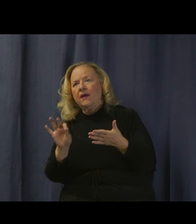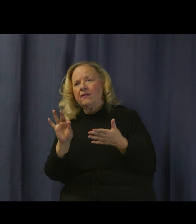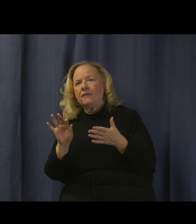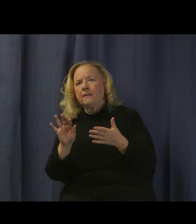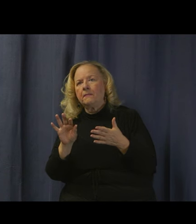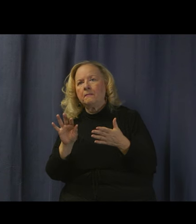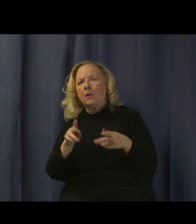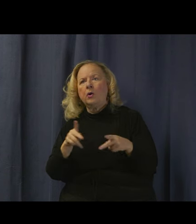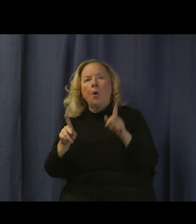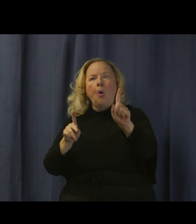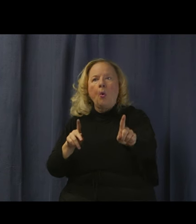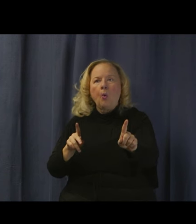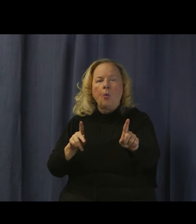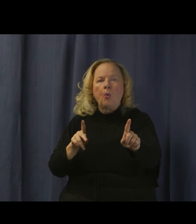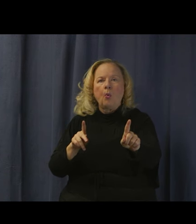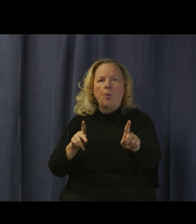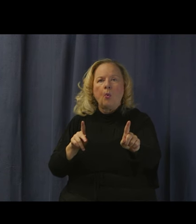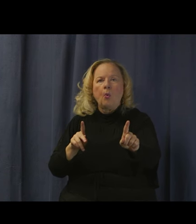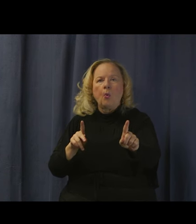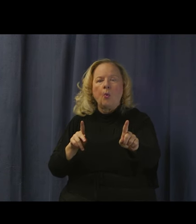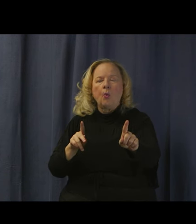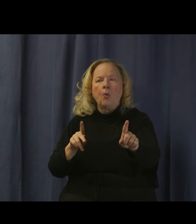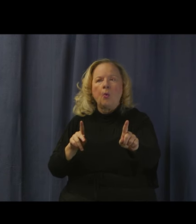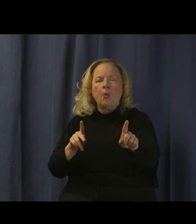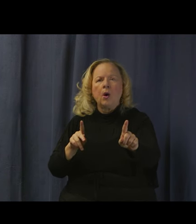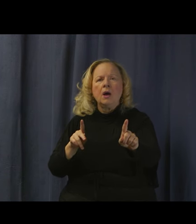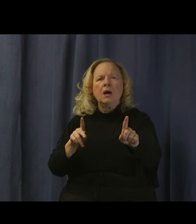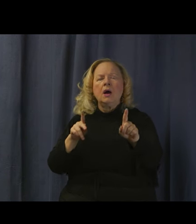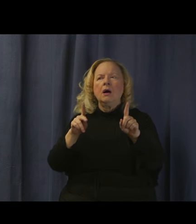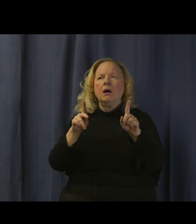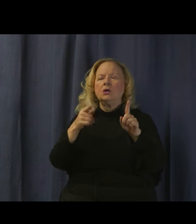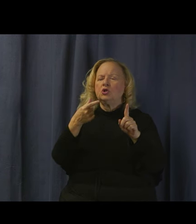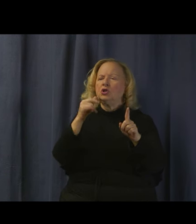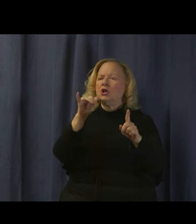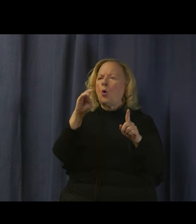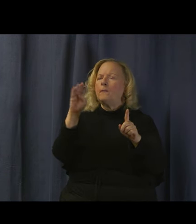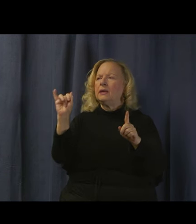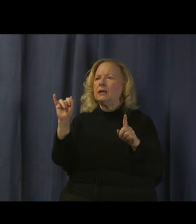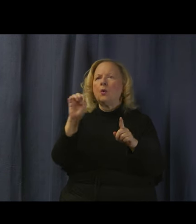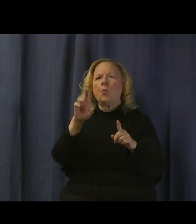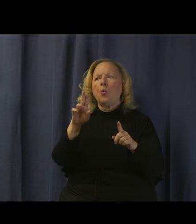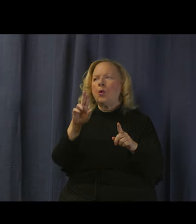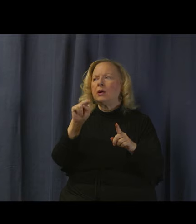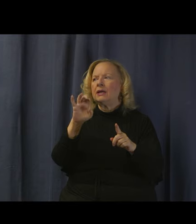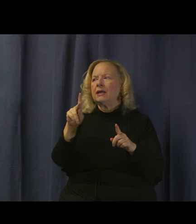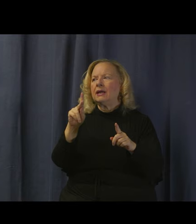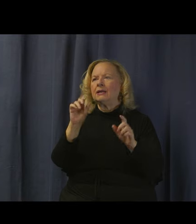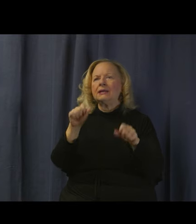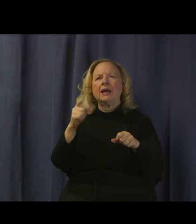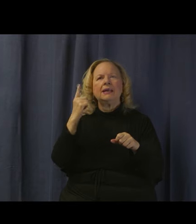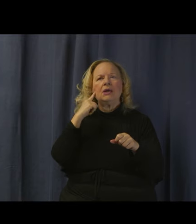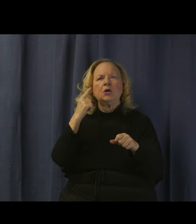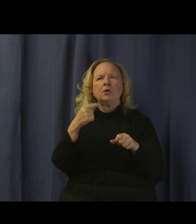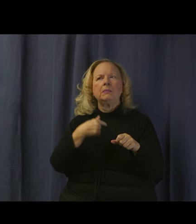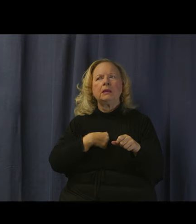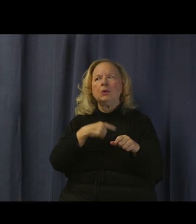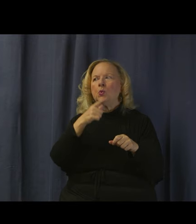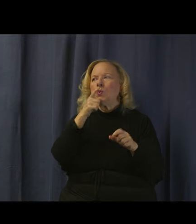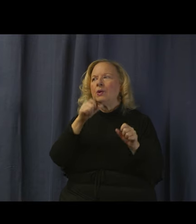know if Giomi or Nick can hear me. Earth to Giomi. Earth to Nick.